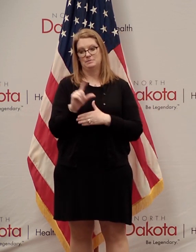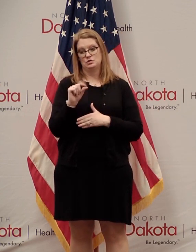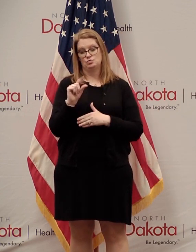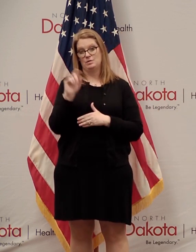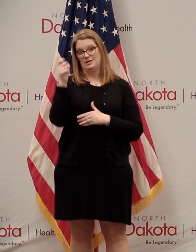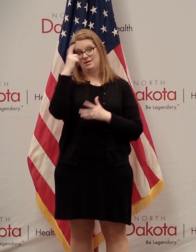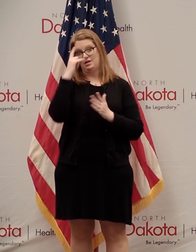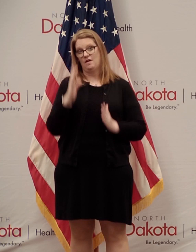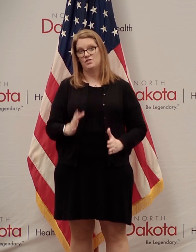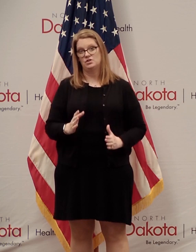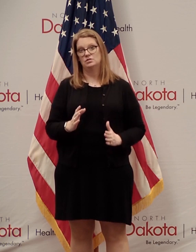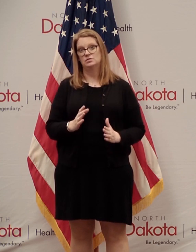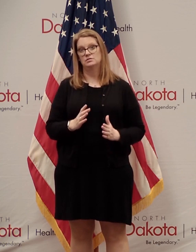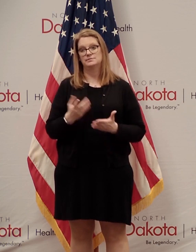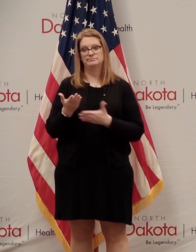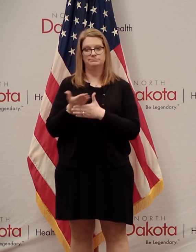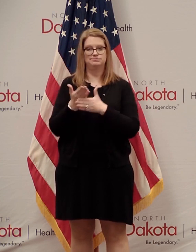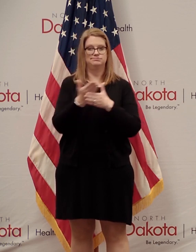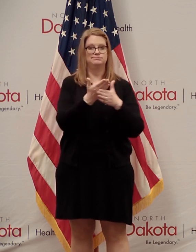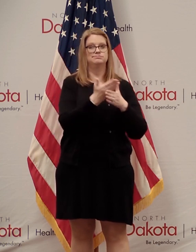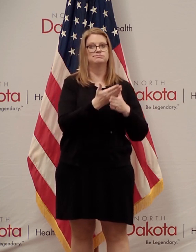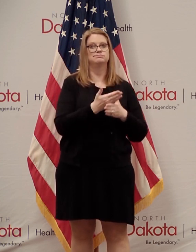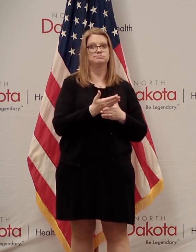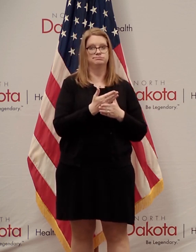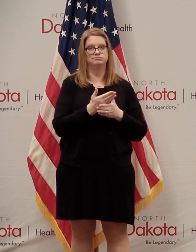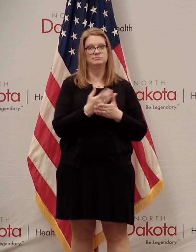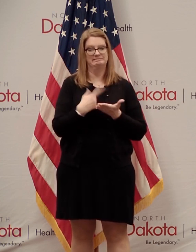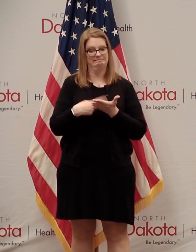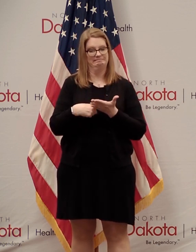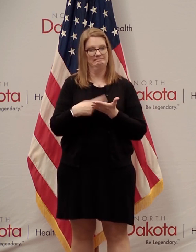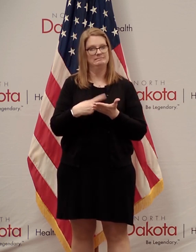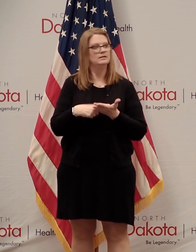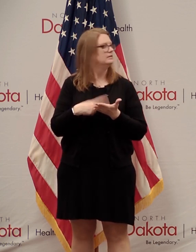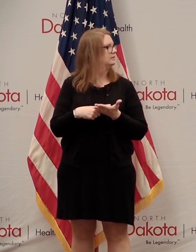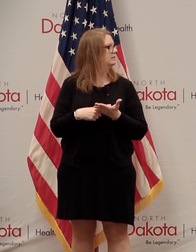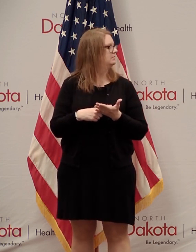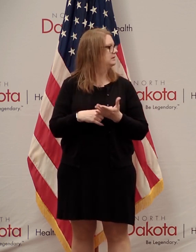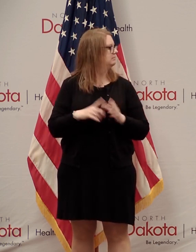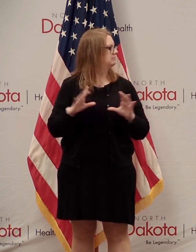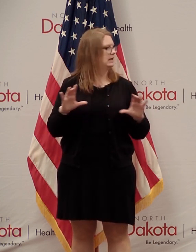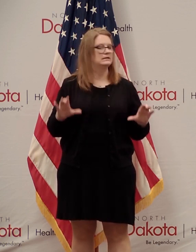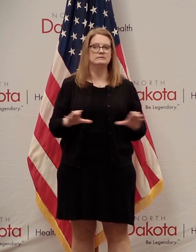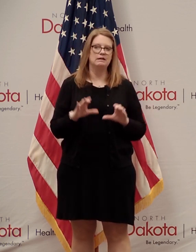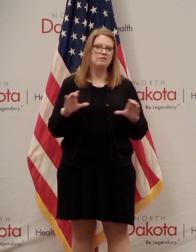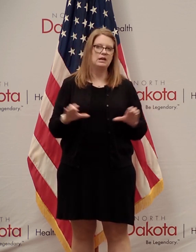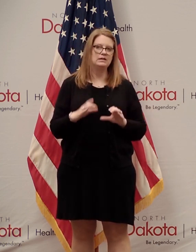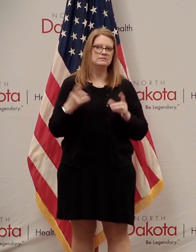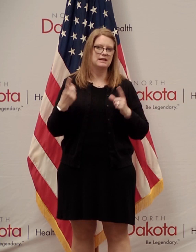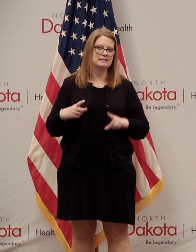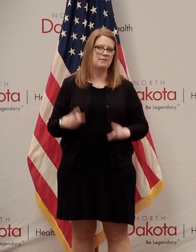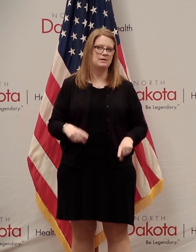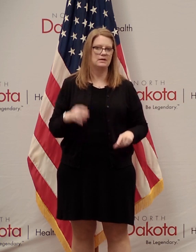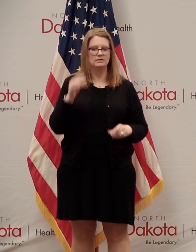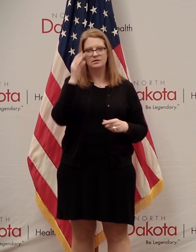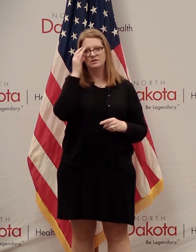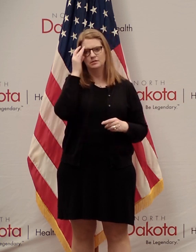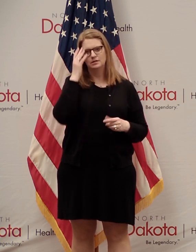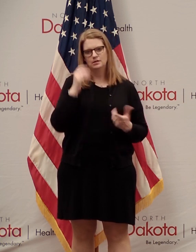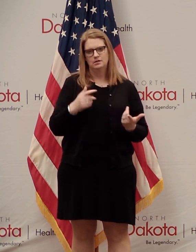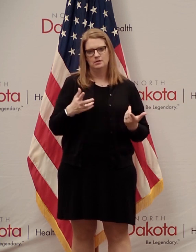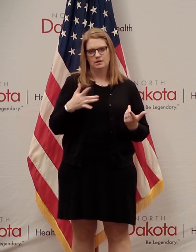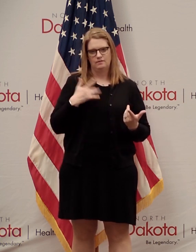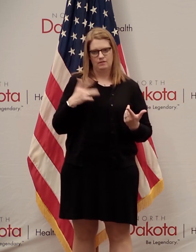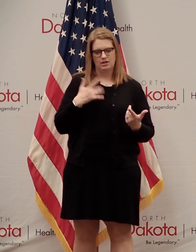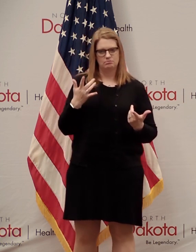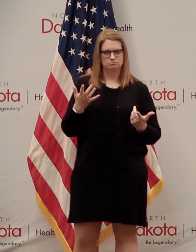lots of information sharing, going back and forth between states about activity that's going on. And I think,